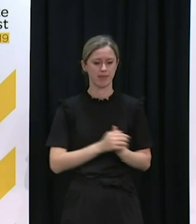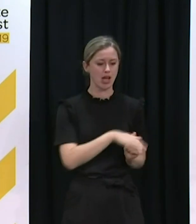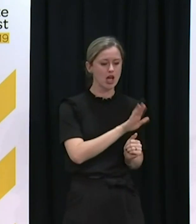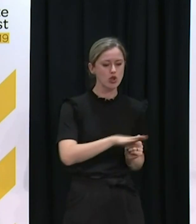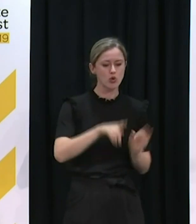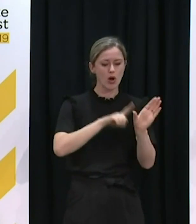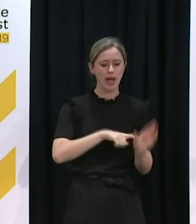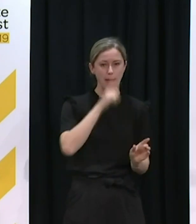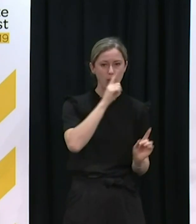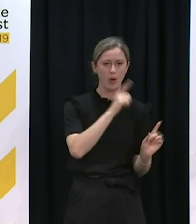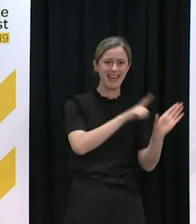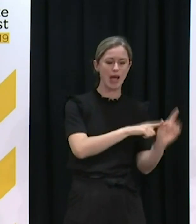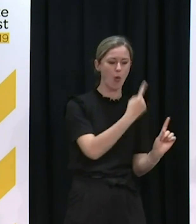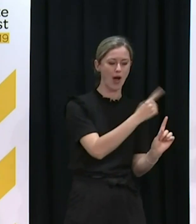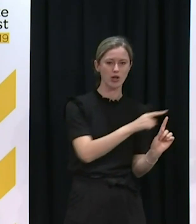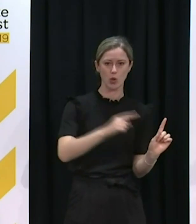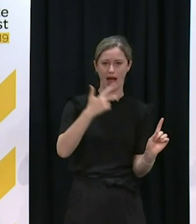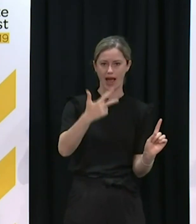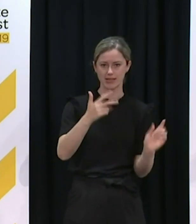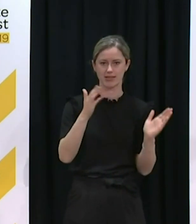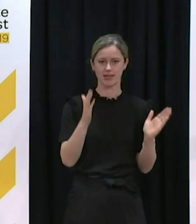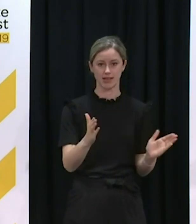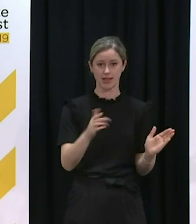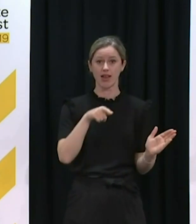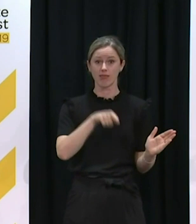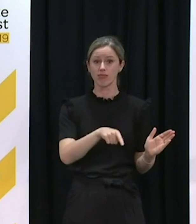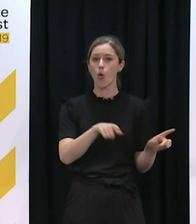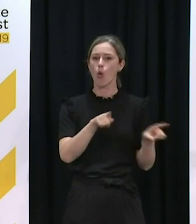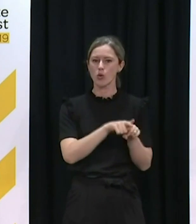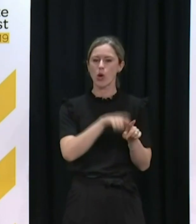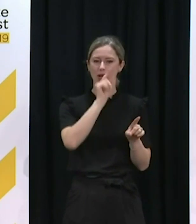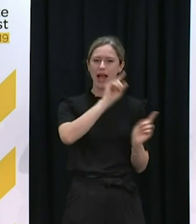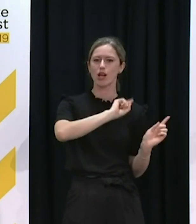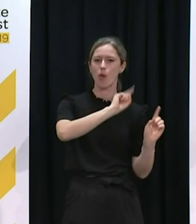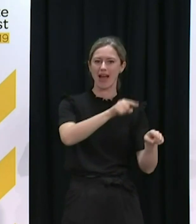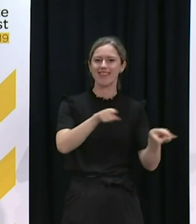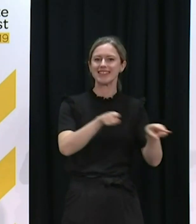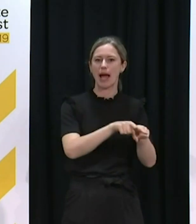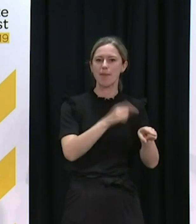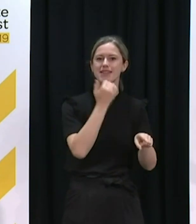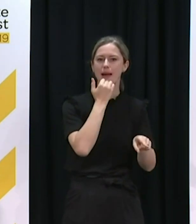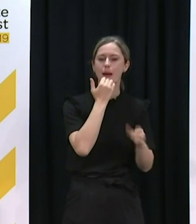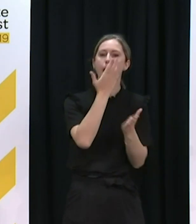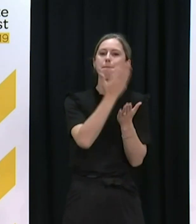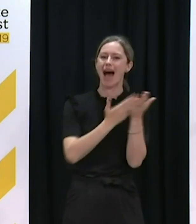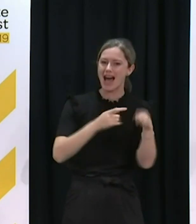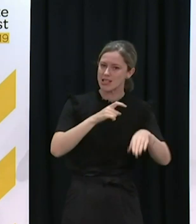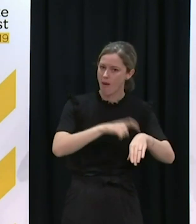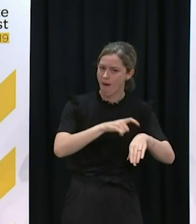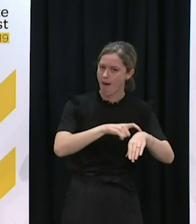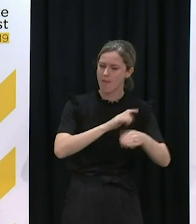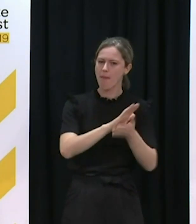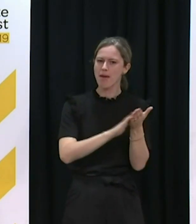young people in years 1 to 8, students will also be able to return from that date part-time. That can